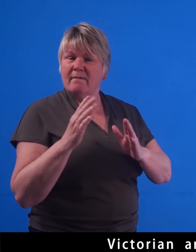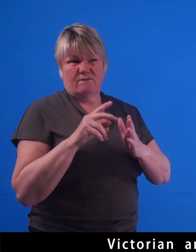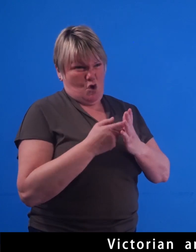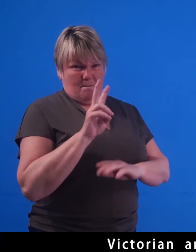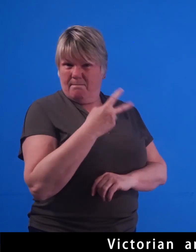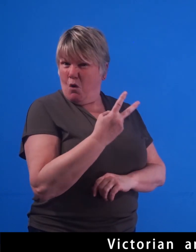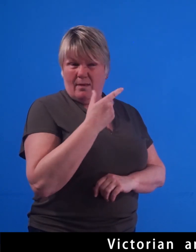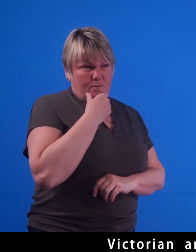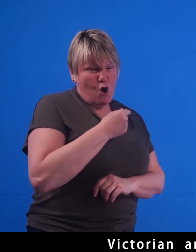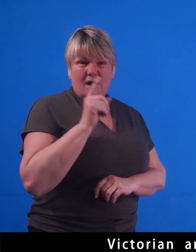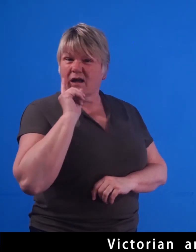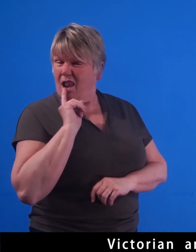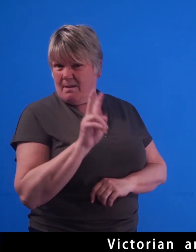both boys and girls.